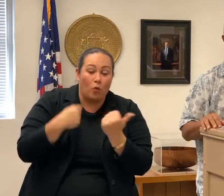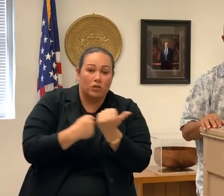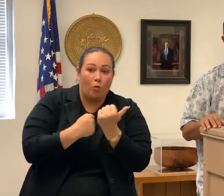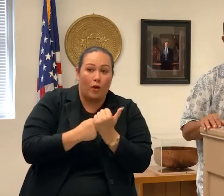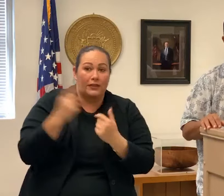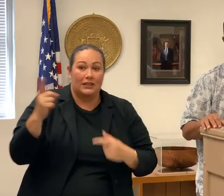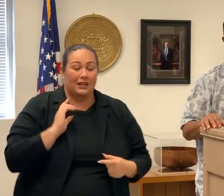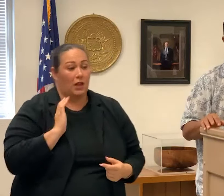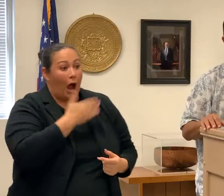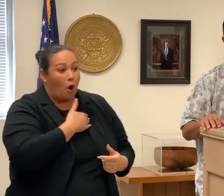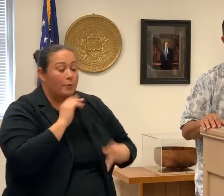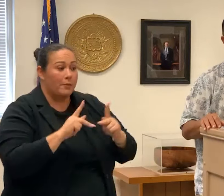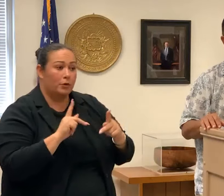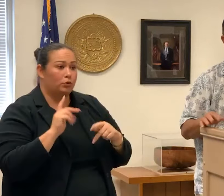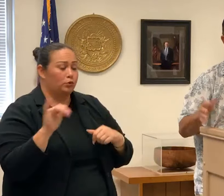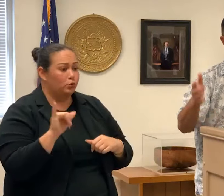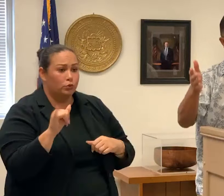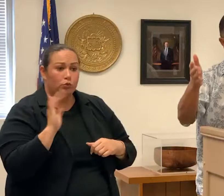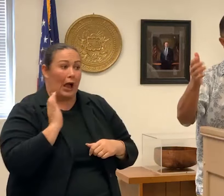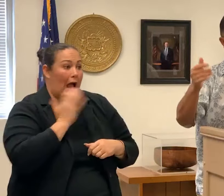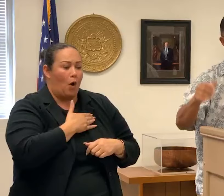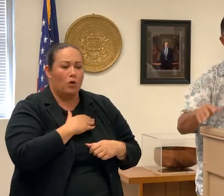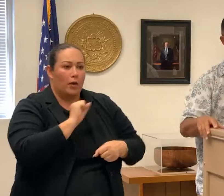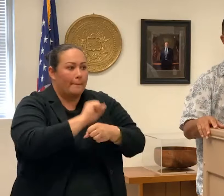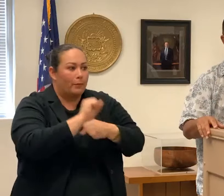their employees that they're helping. So